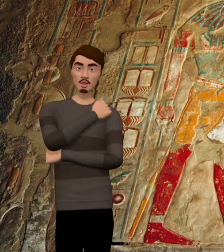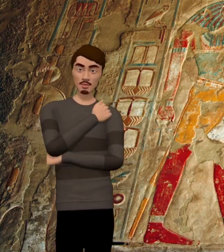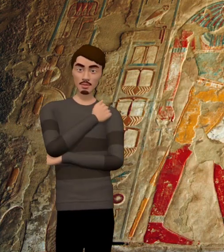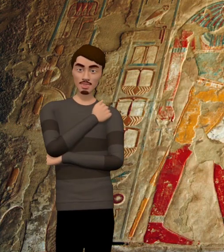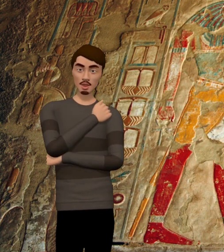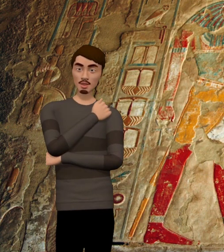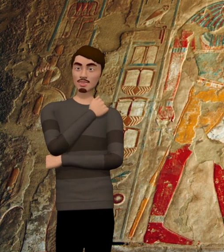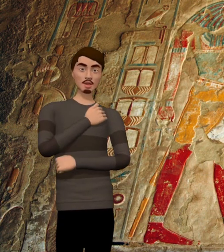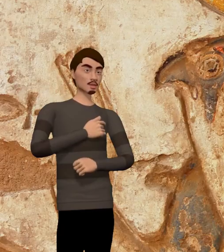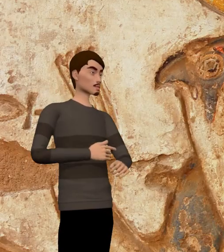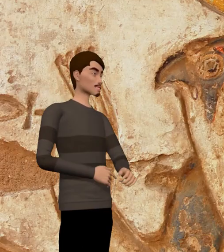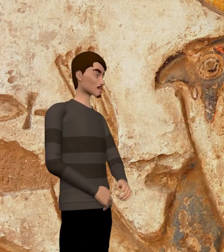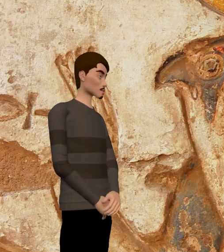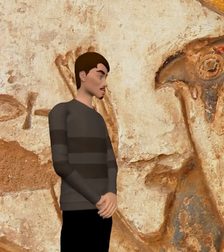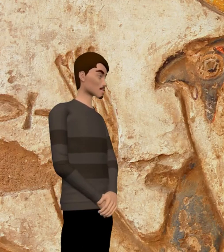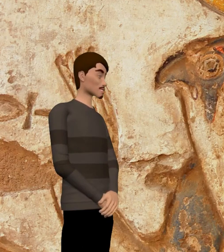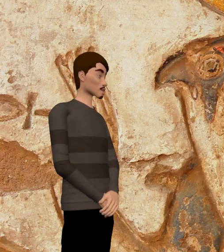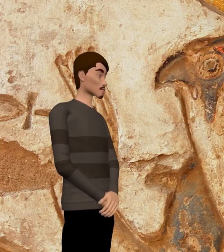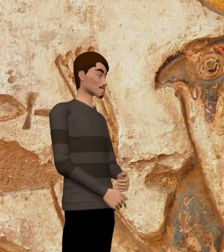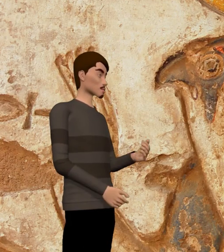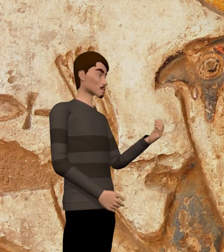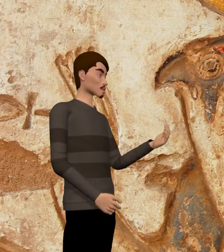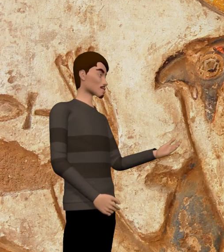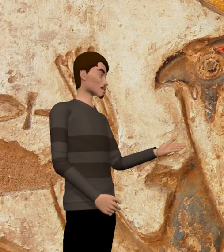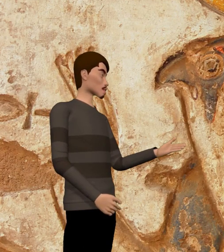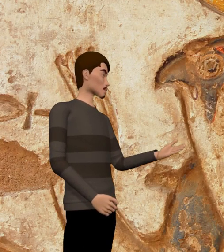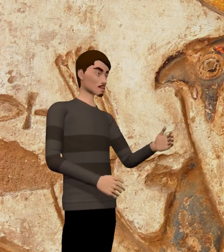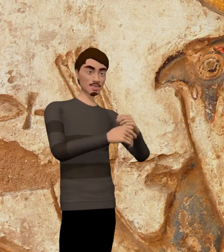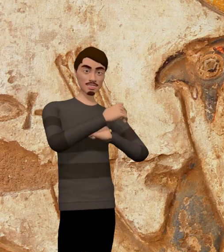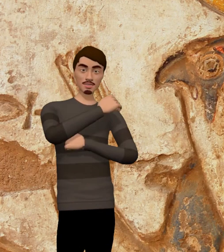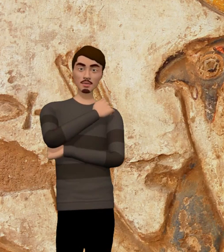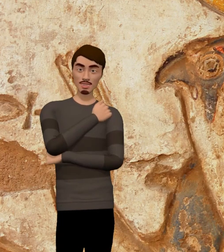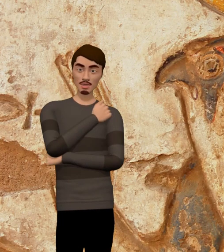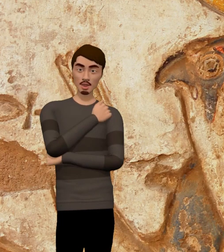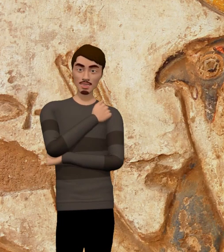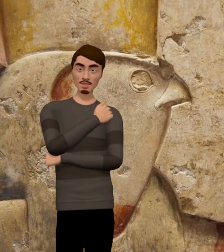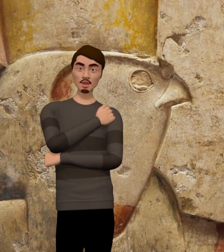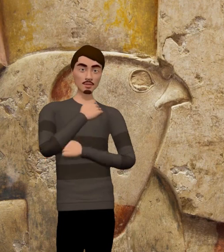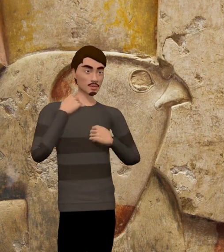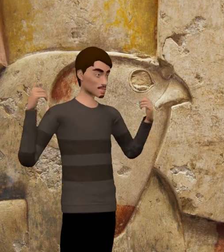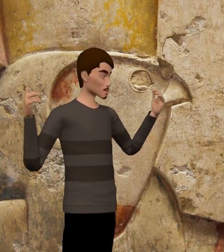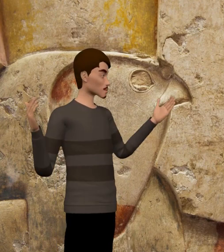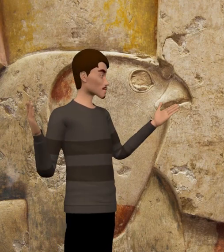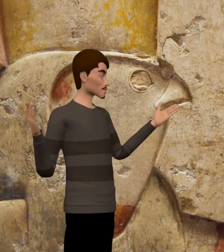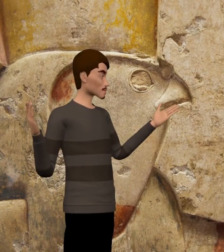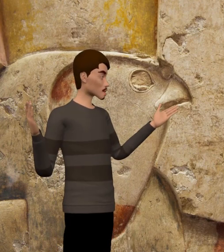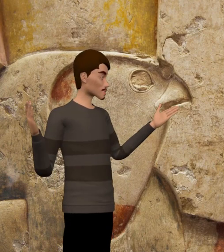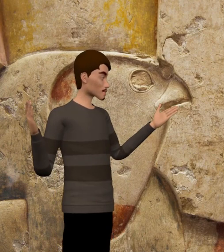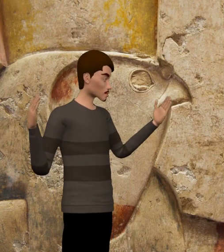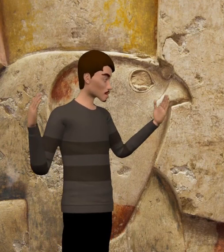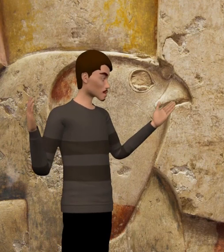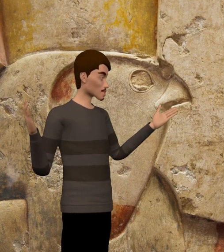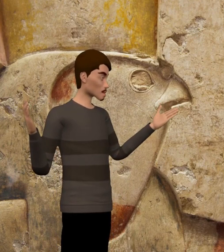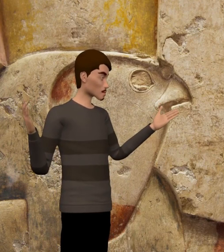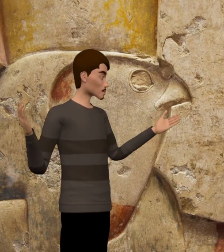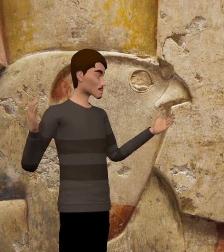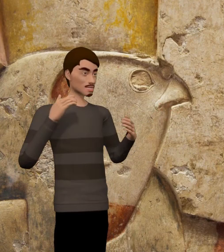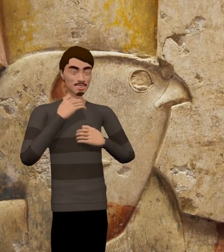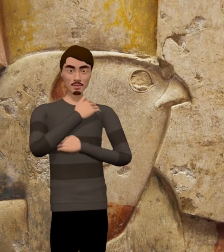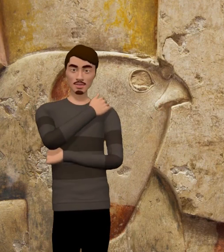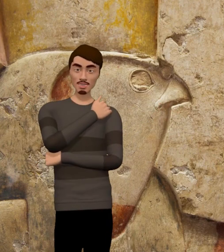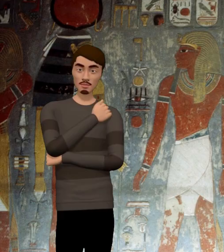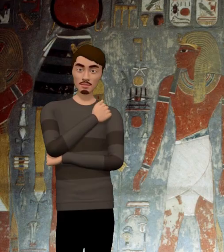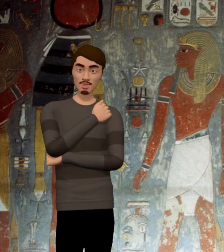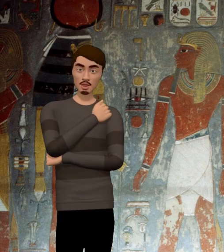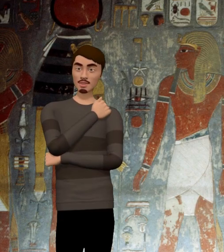body intact. It was for this reason that, over the centuries of their history, the Egyptians